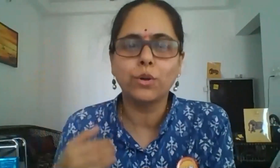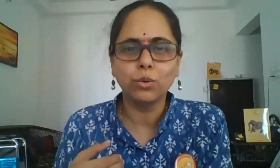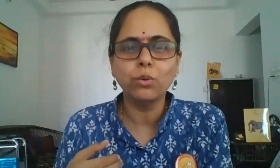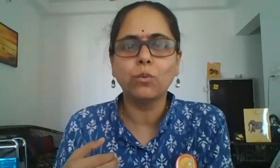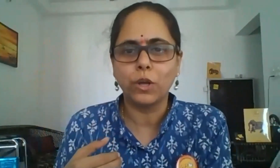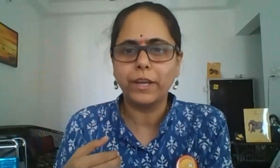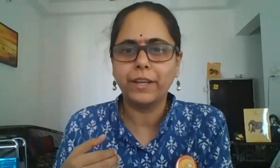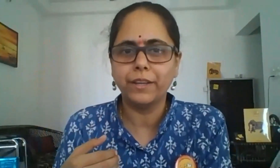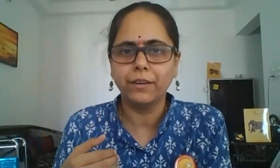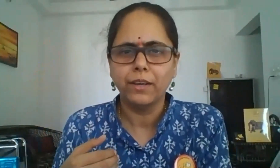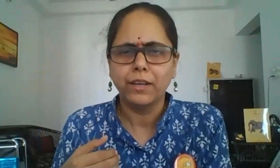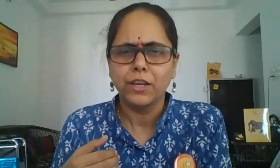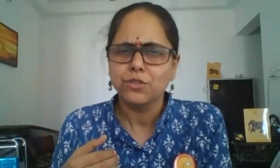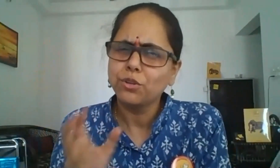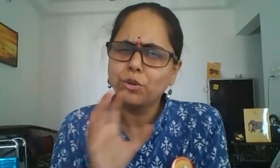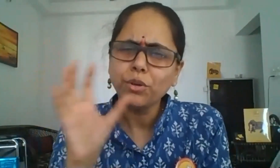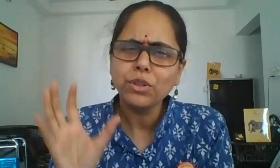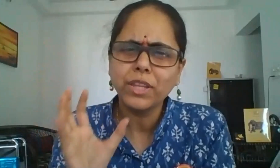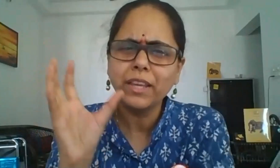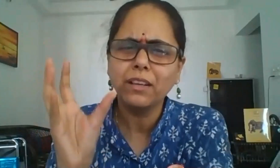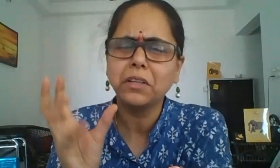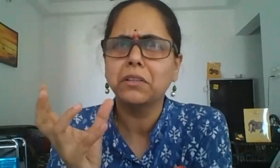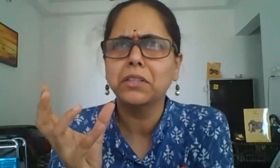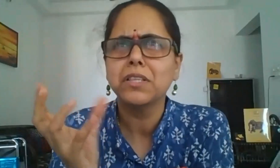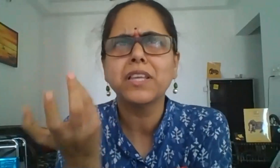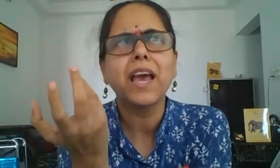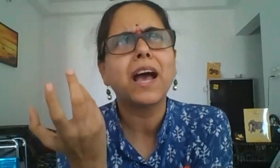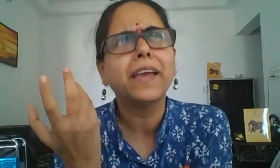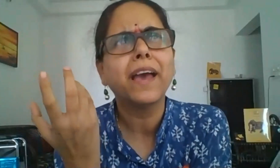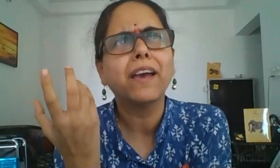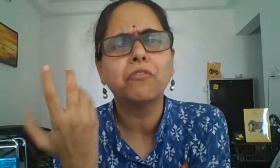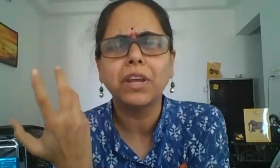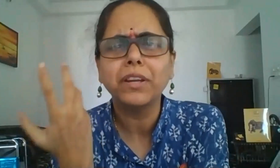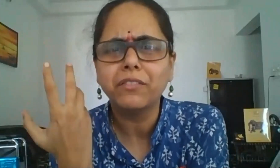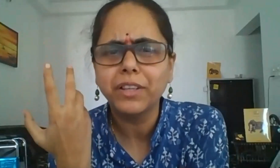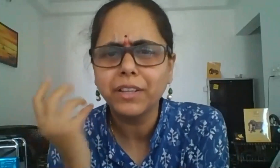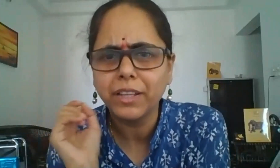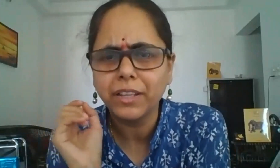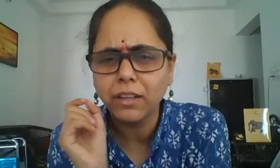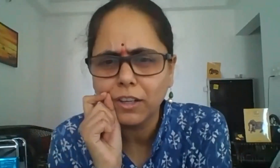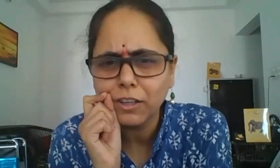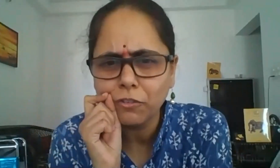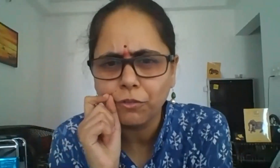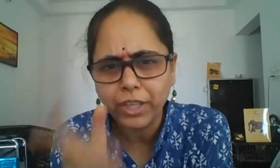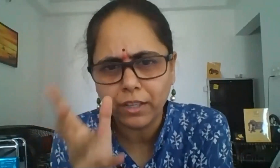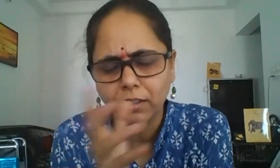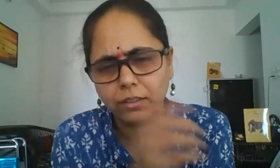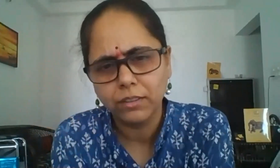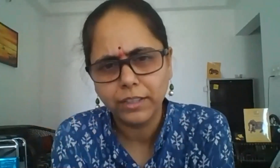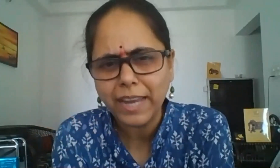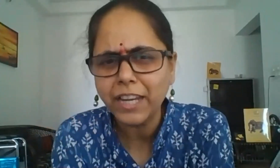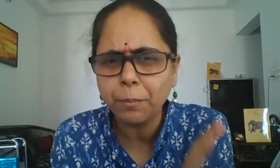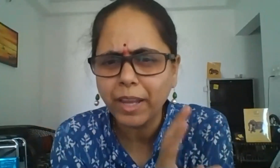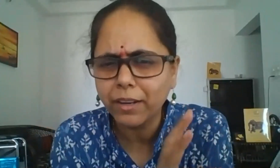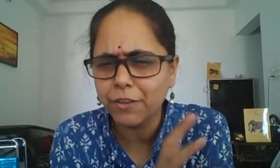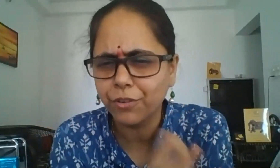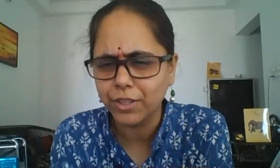to volunteer. So do you think, say I have 1 hour in a week, can it make a